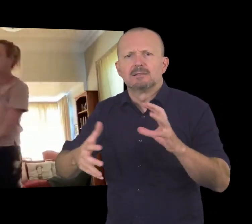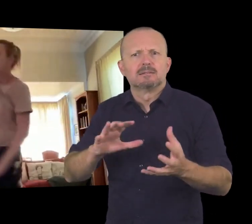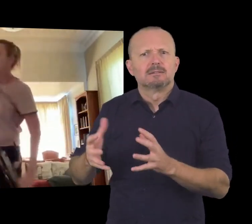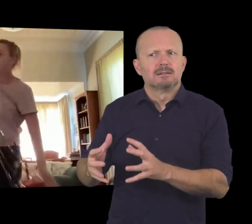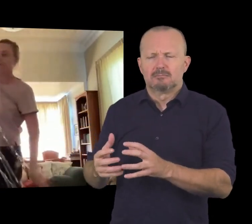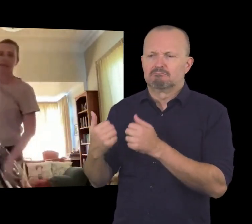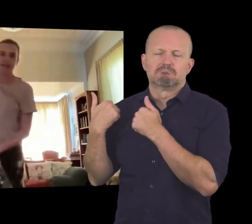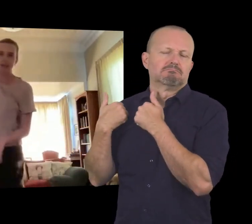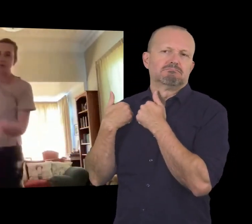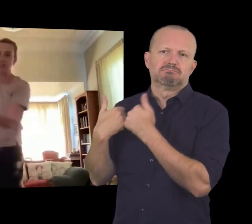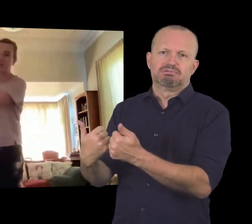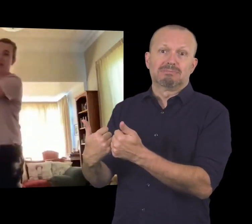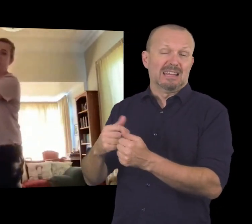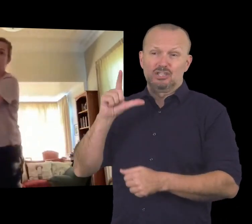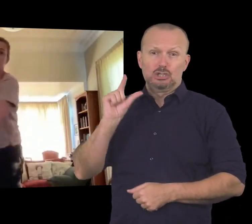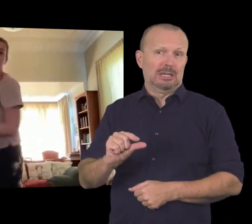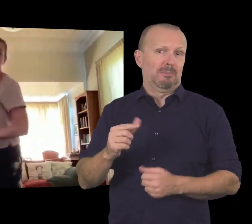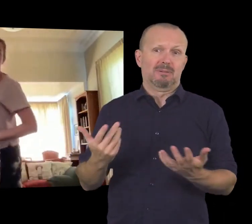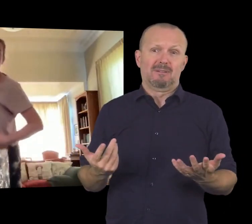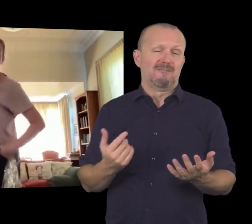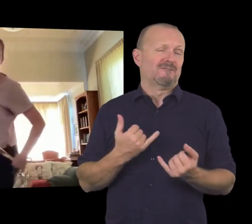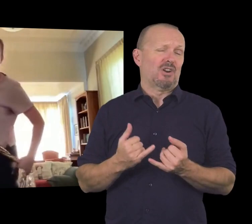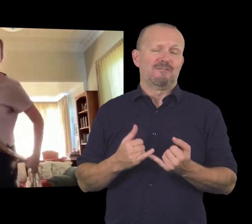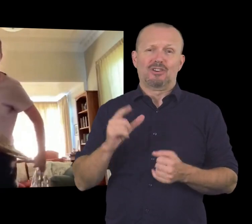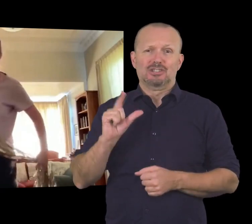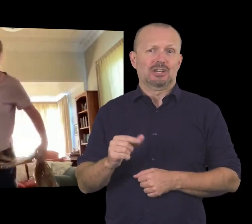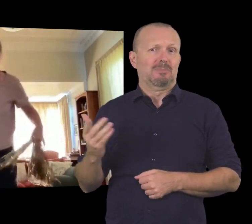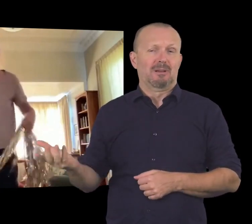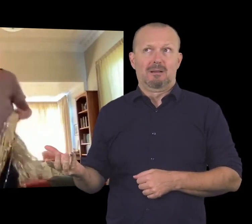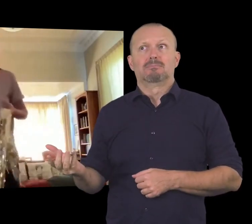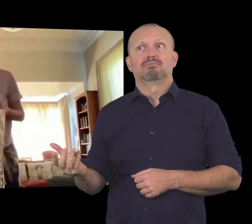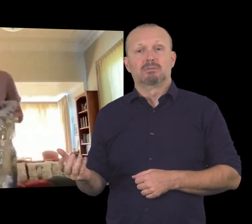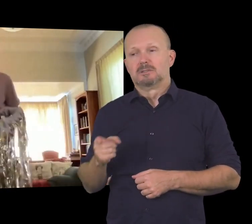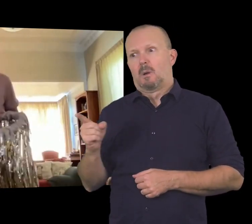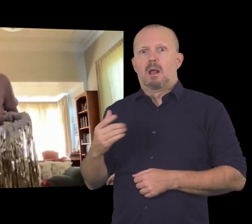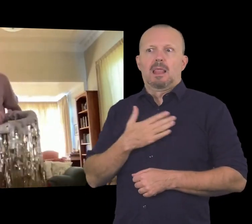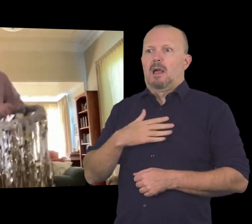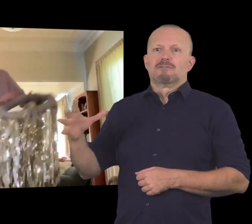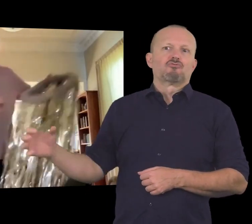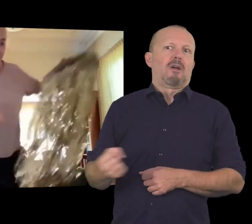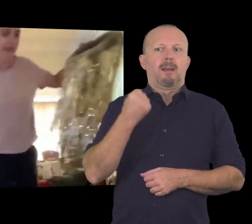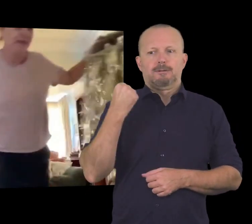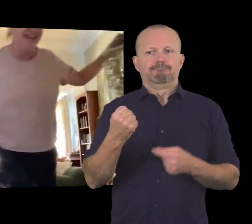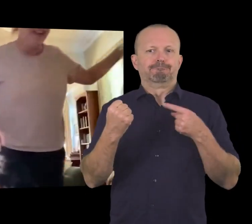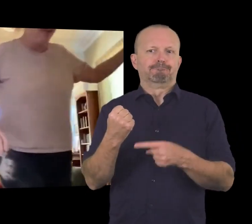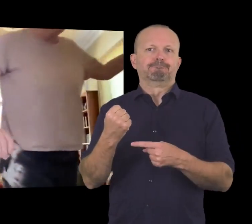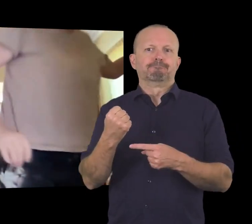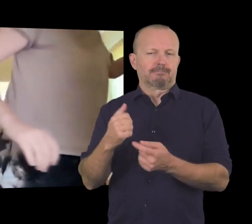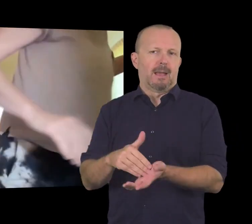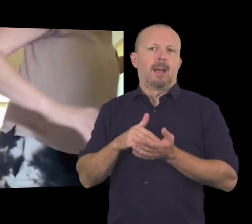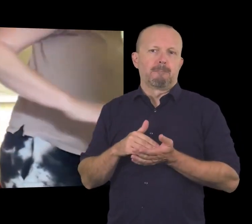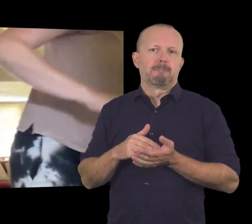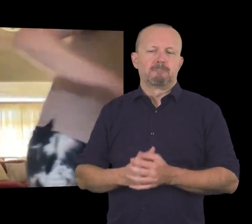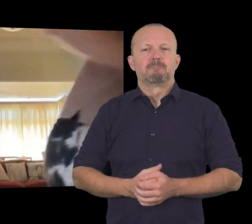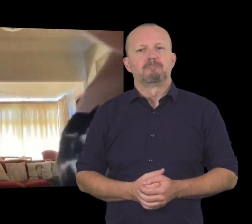it. It's awesome, and it's cheap as chips, and yeah, one of my go-tos when